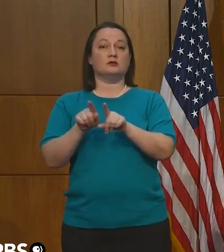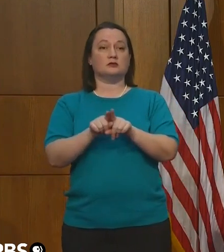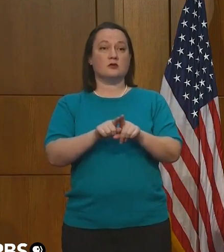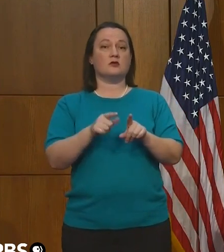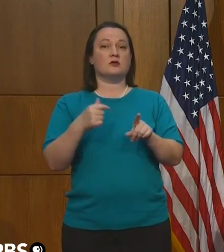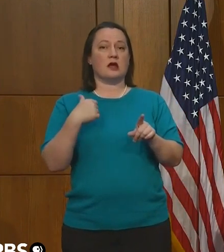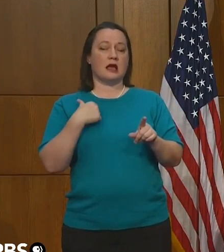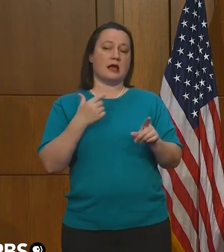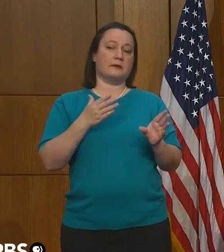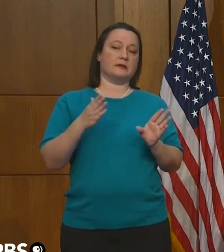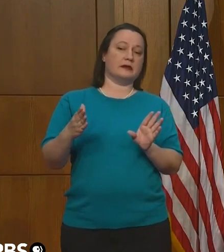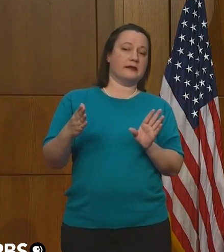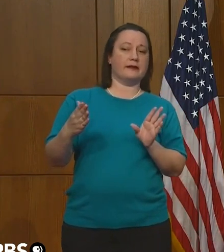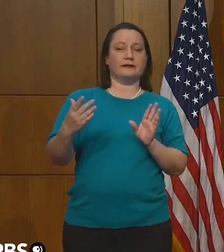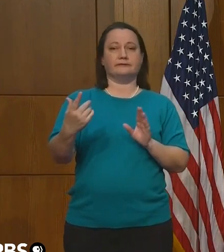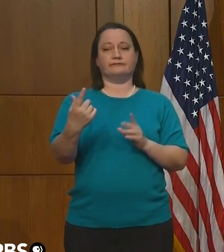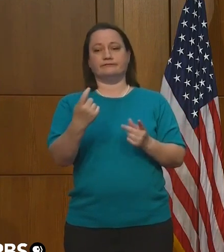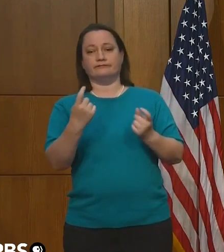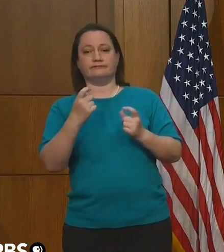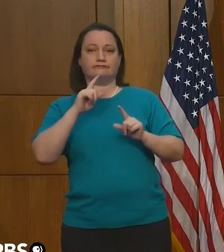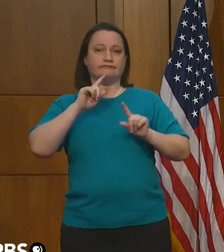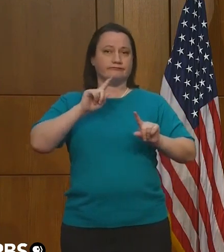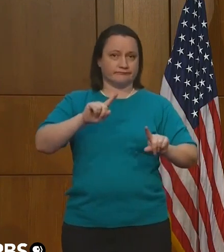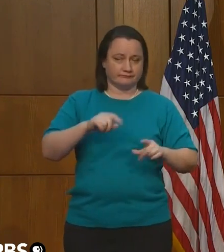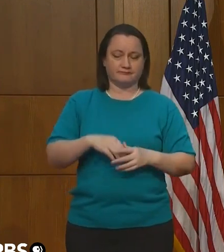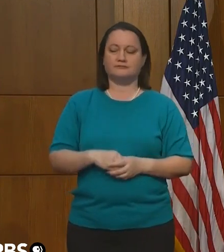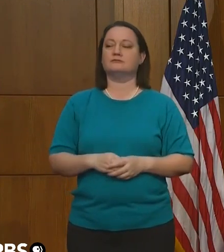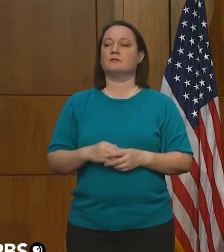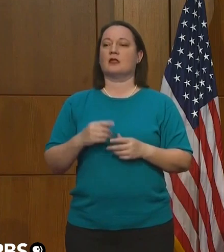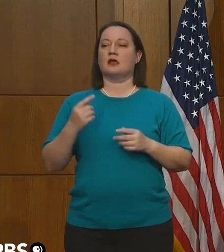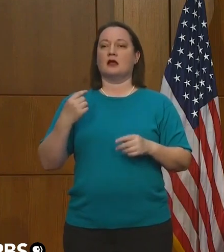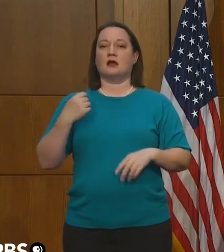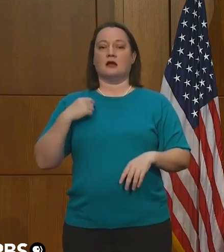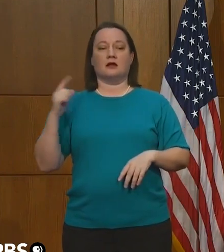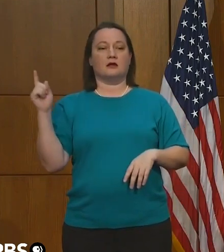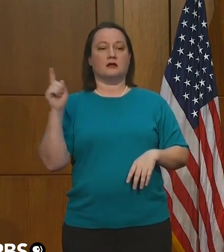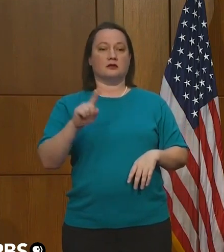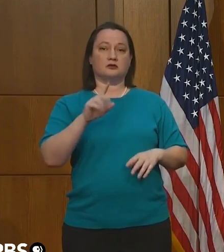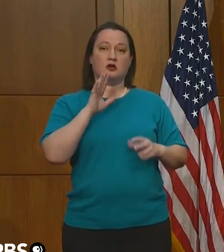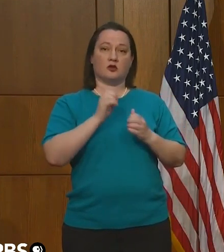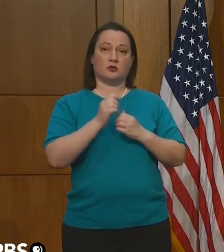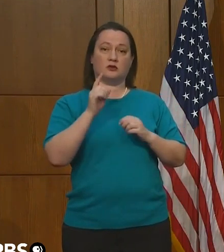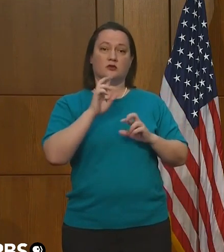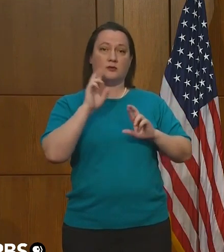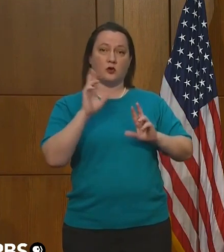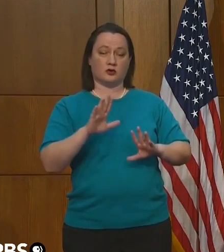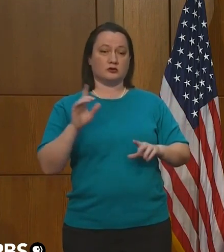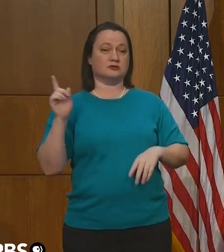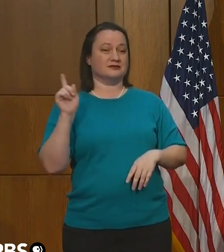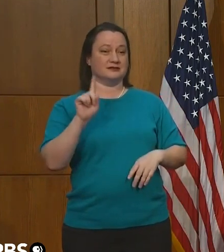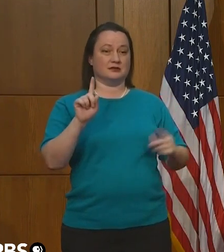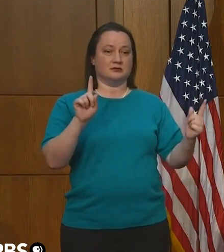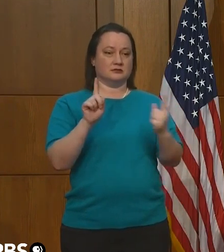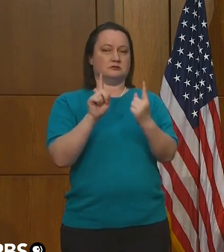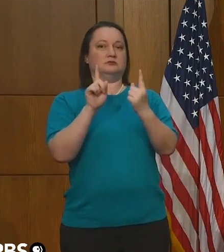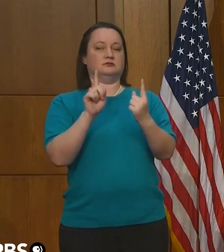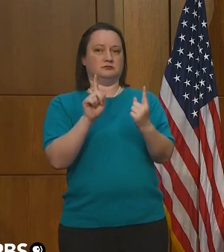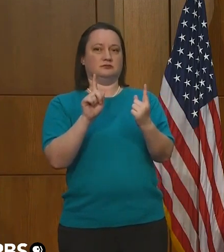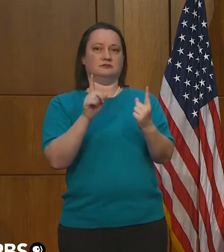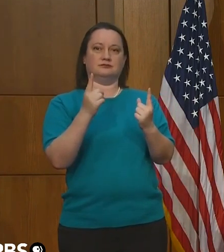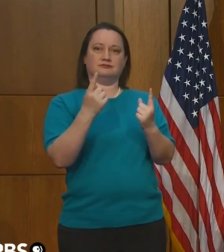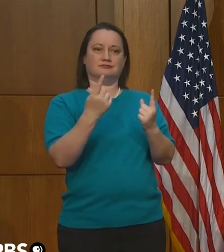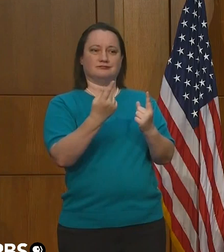few questions from the press. On my way to talk with the reporters, some well-wishers came up to me and